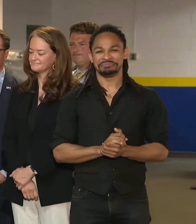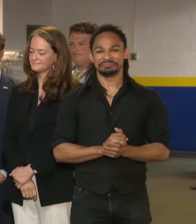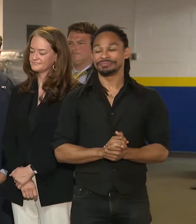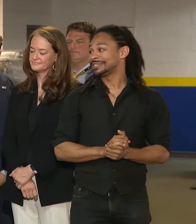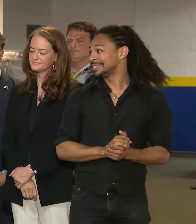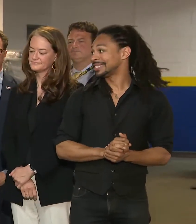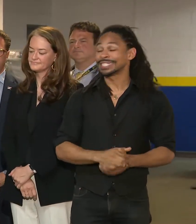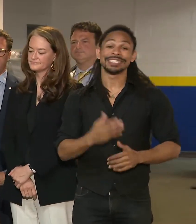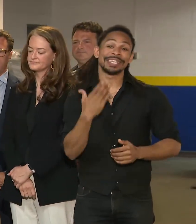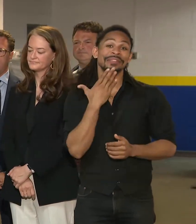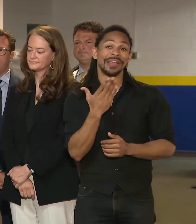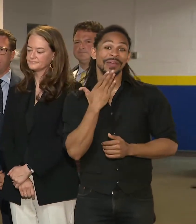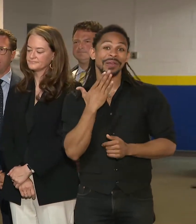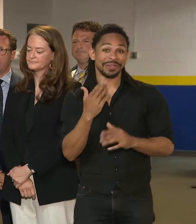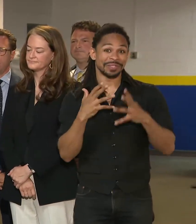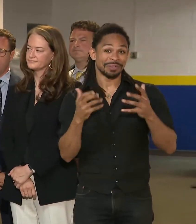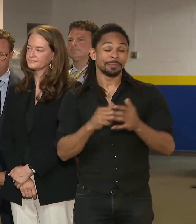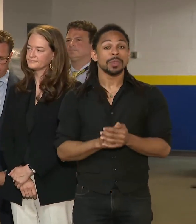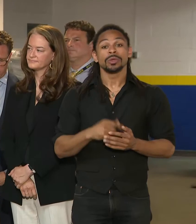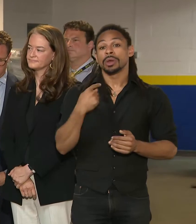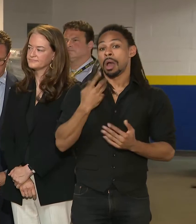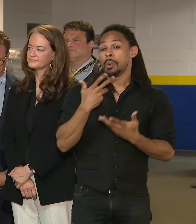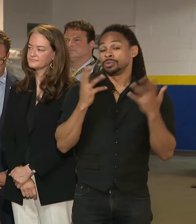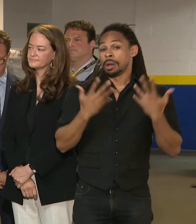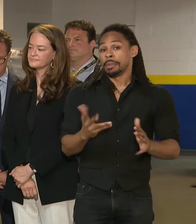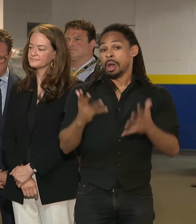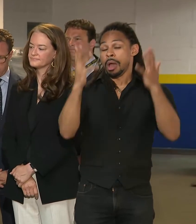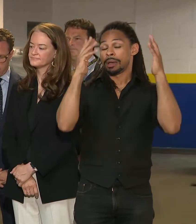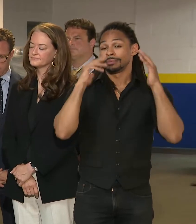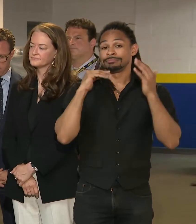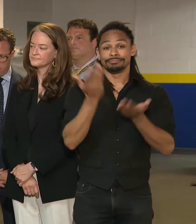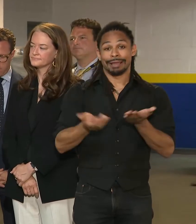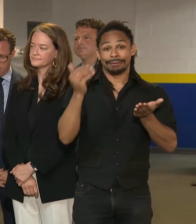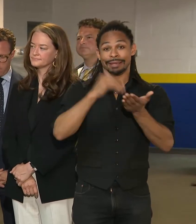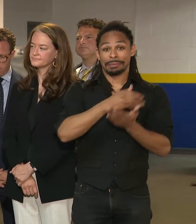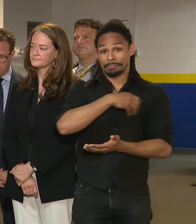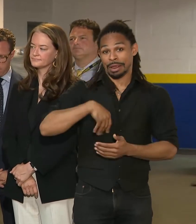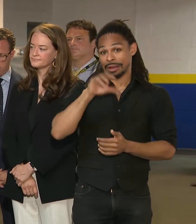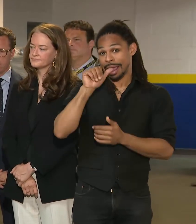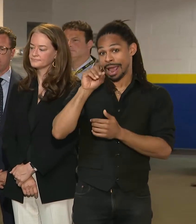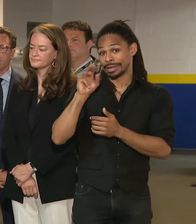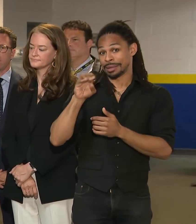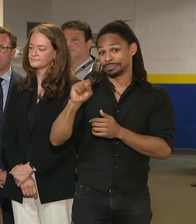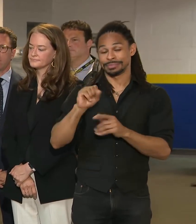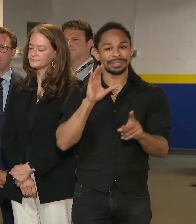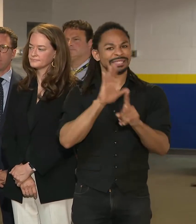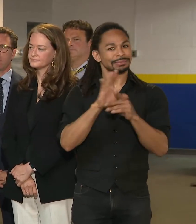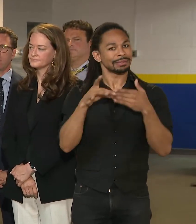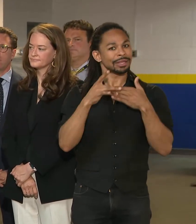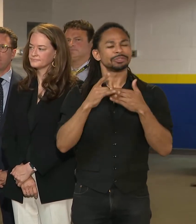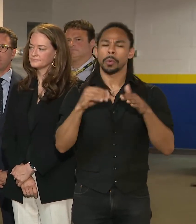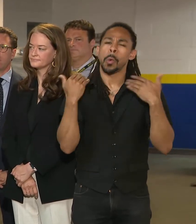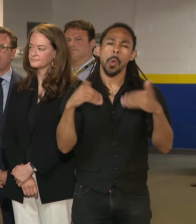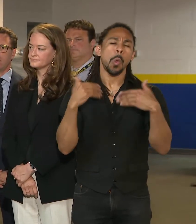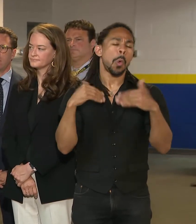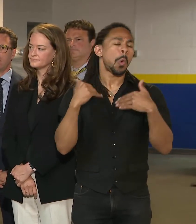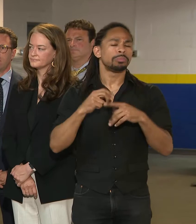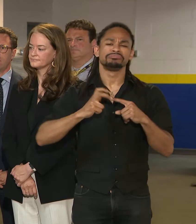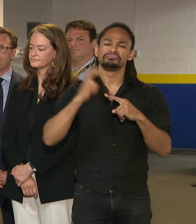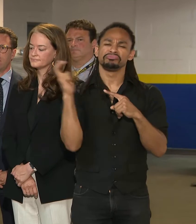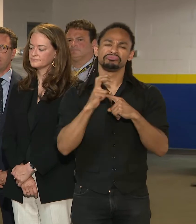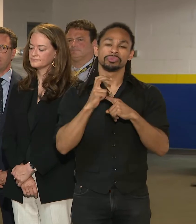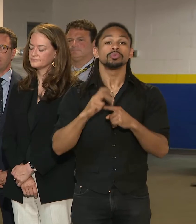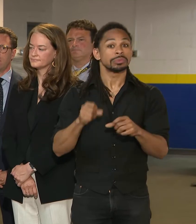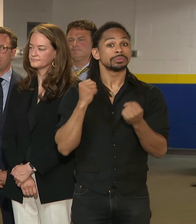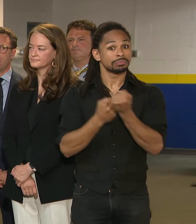Thank you, Commissioner Iscol. I'd like to applaud once again Mayor Adams' unwavering leadership in supporting the